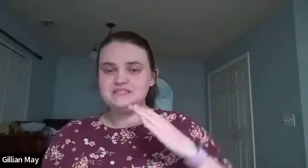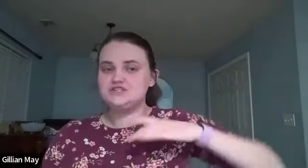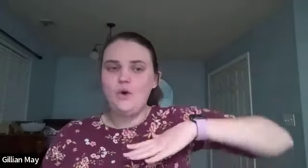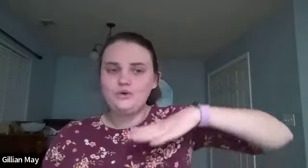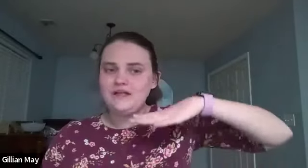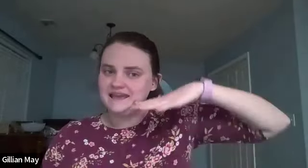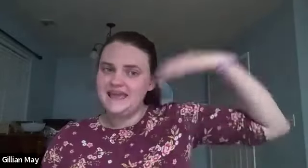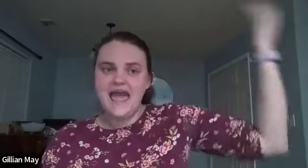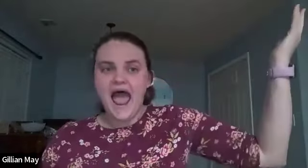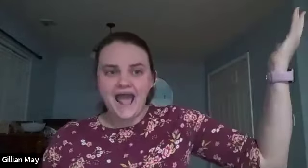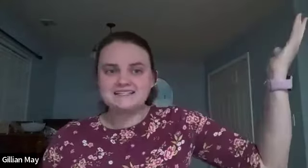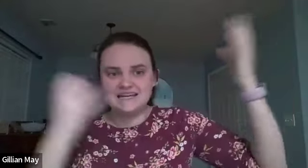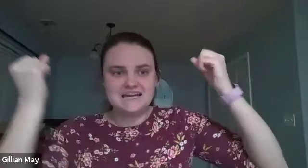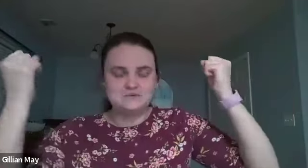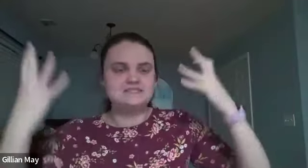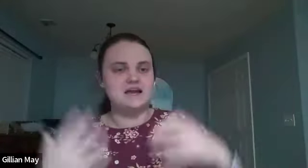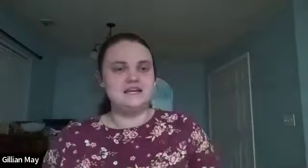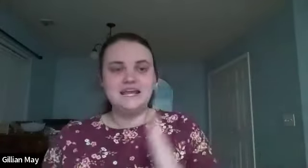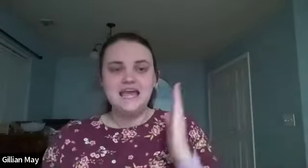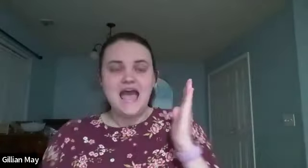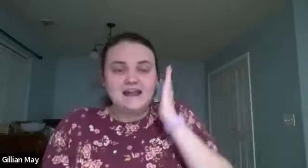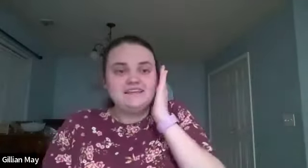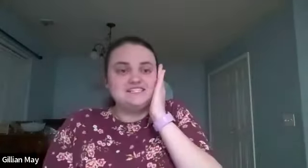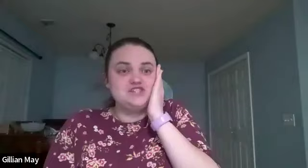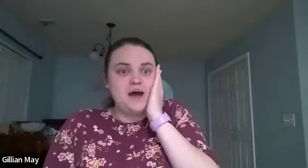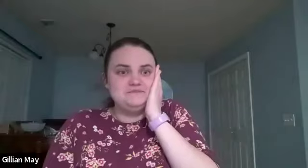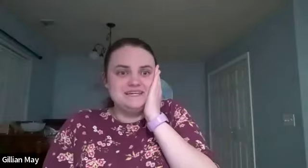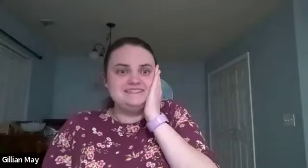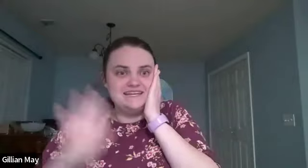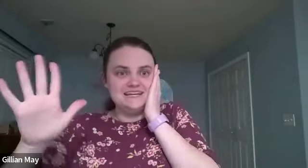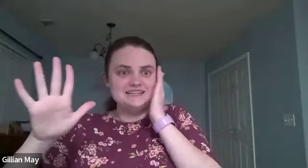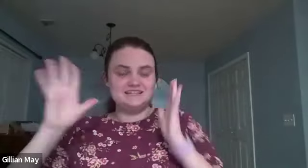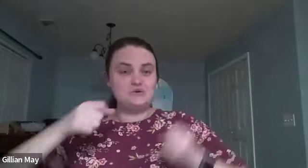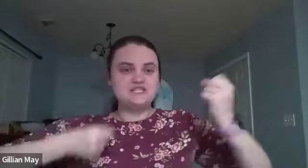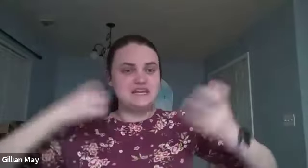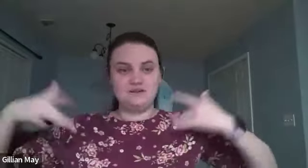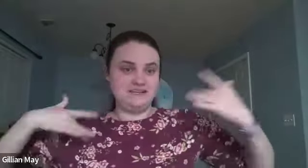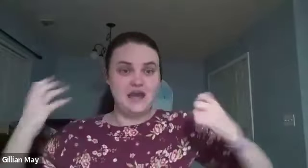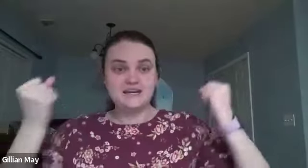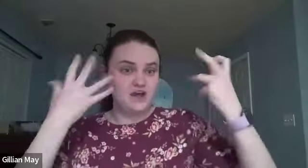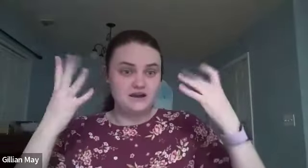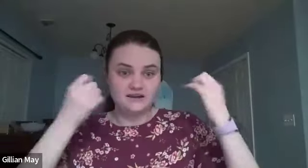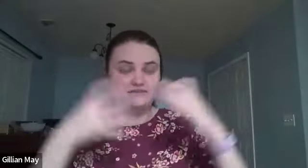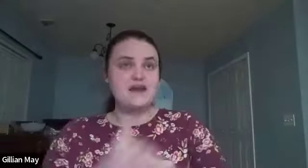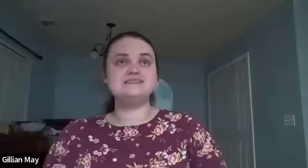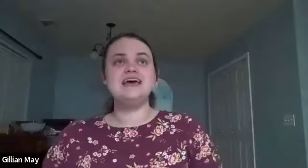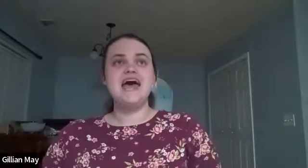like a total like accident as I was signing. And I like stopped mid-sentence, like, because I was just getting really excited, talking fast.